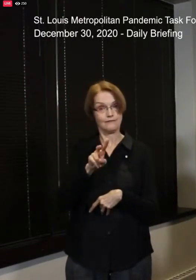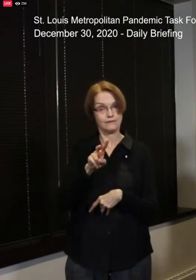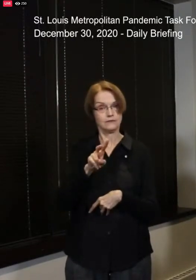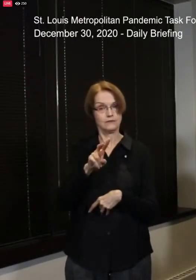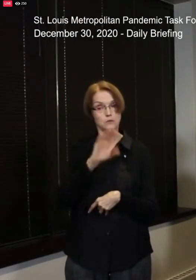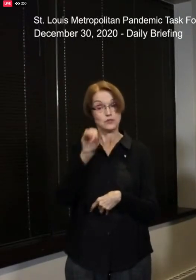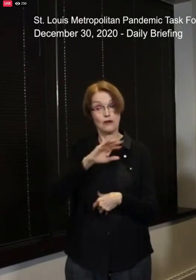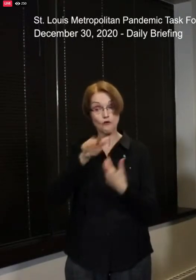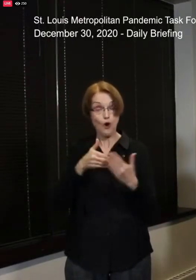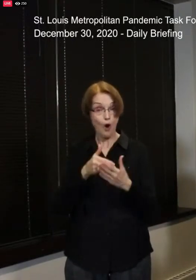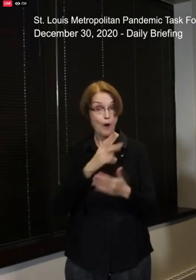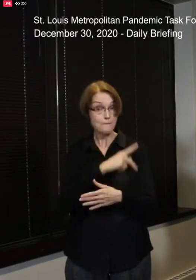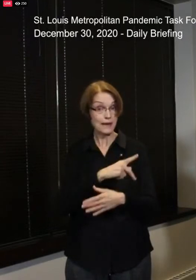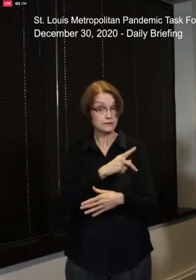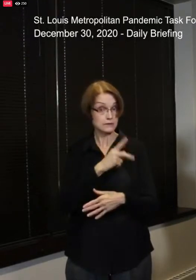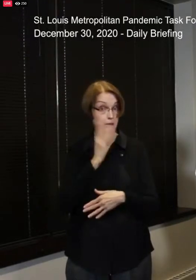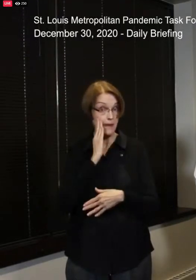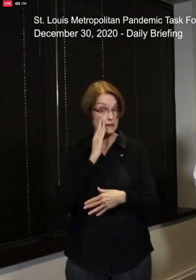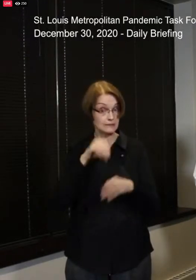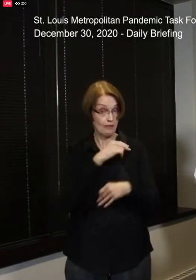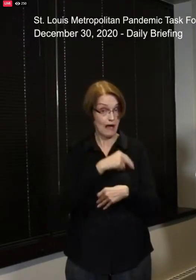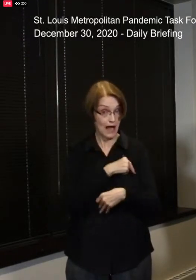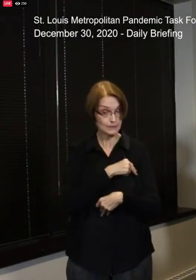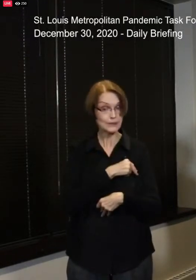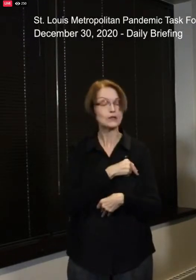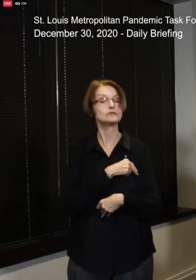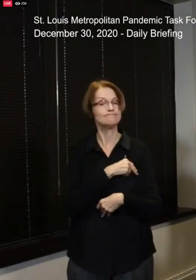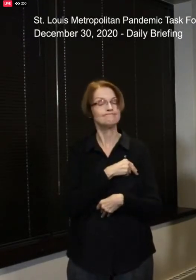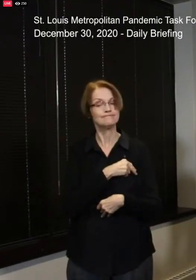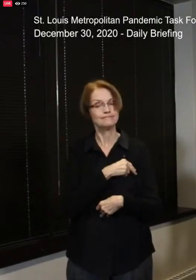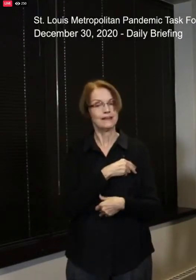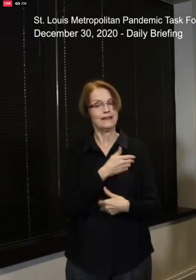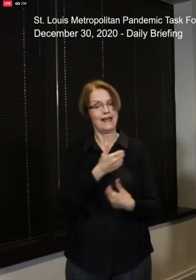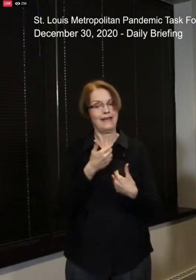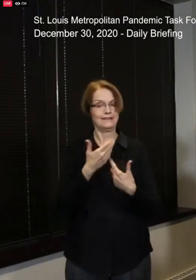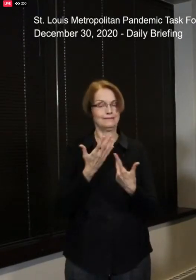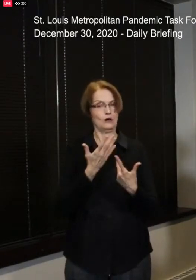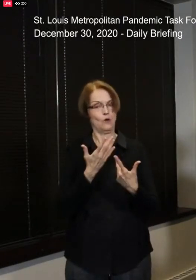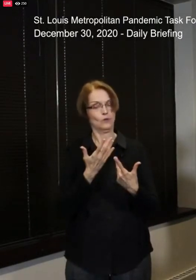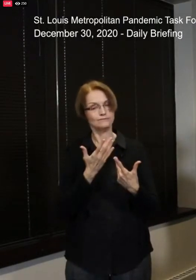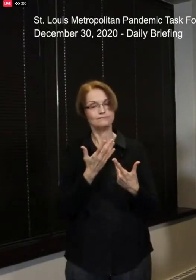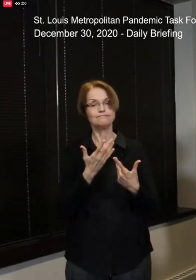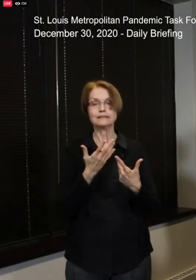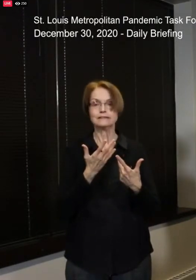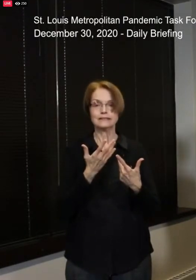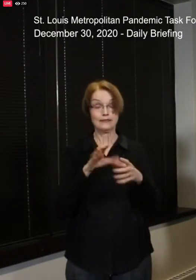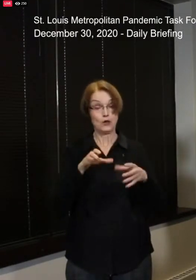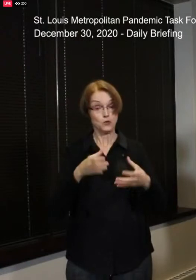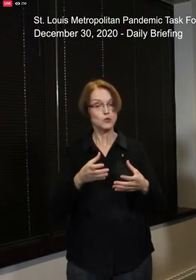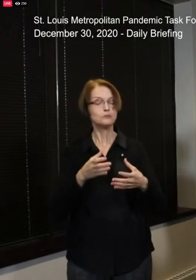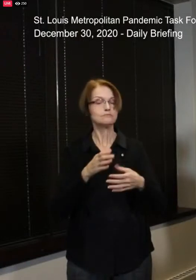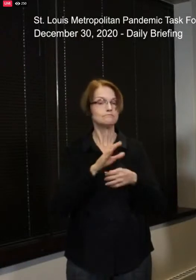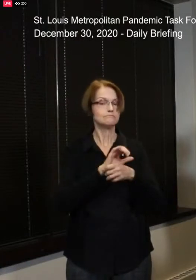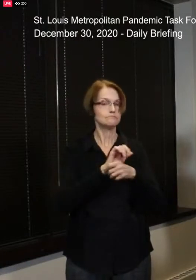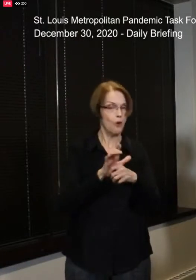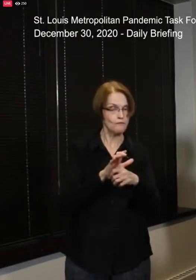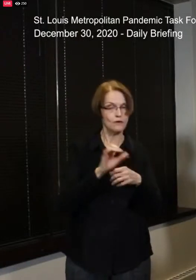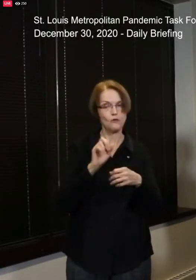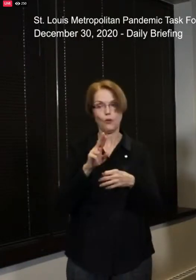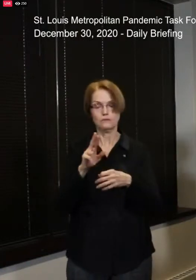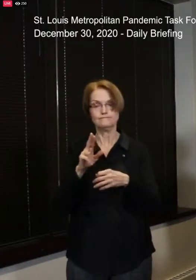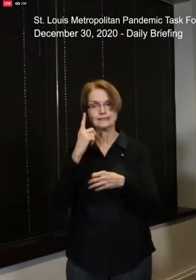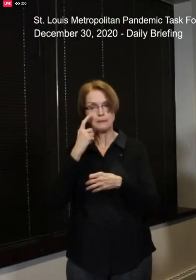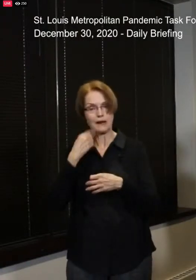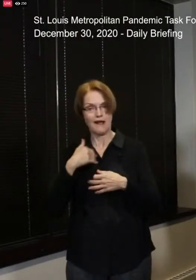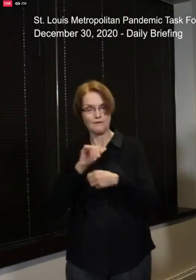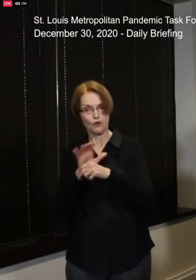being occupied by a patient with COVID or is under investigation for COVID. The more challenging number is the one below that, which is